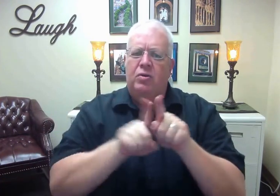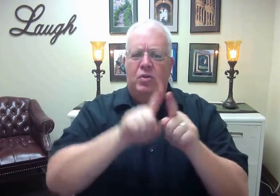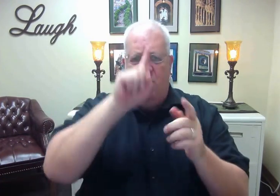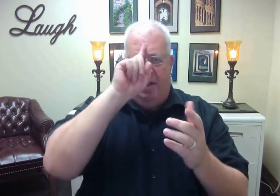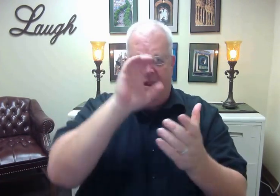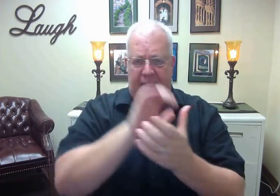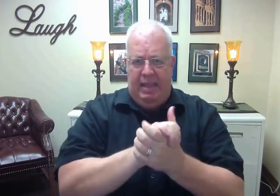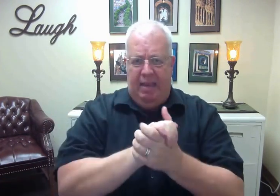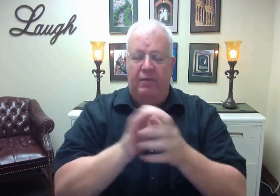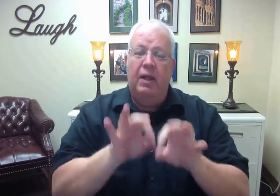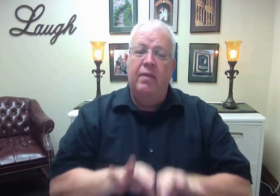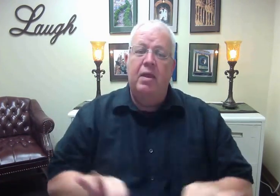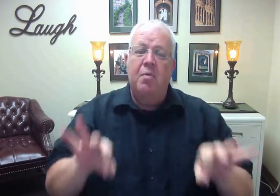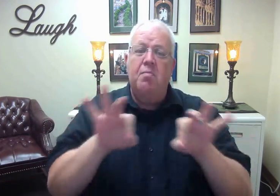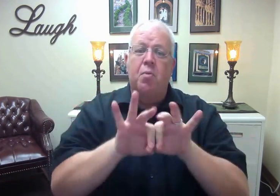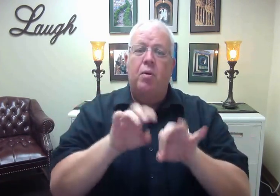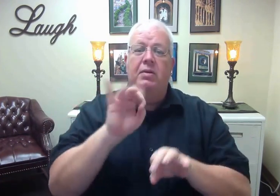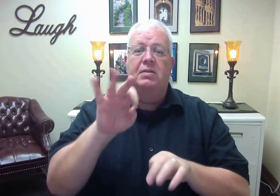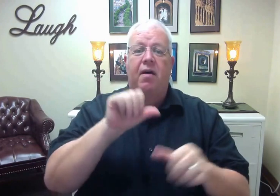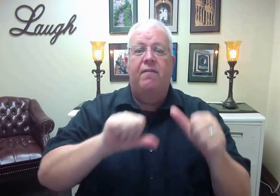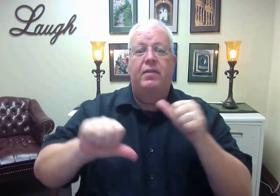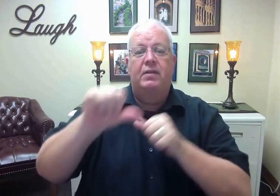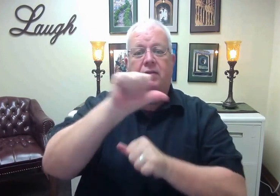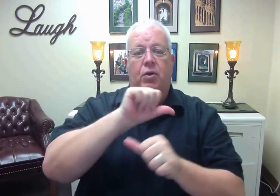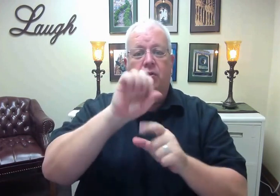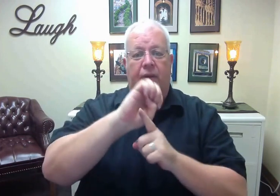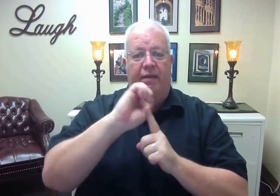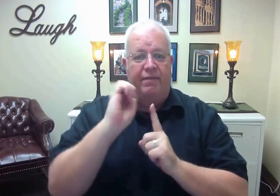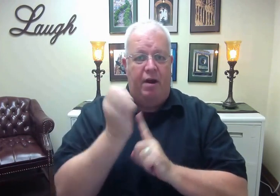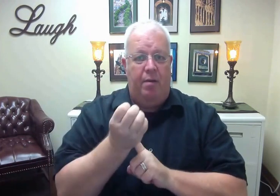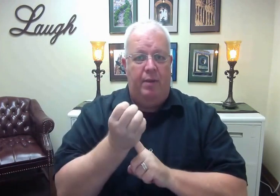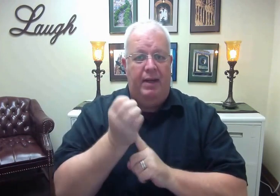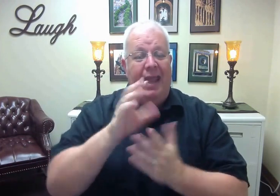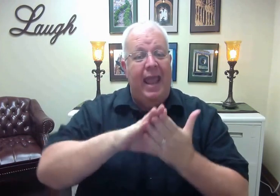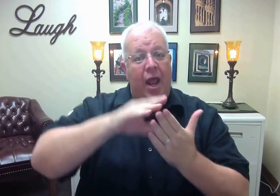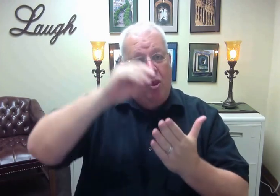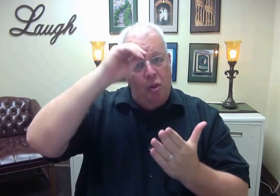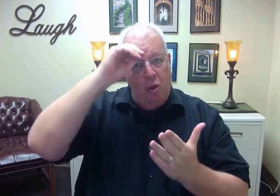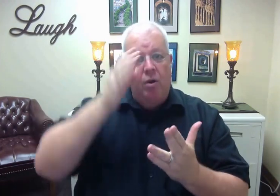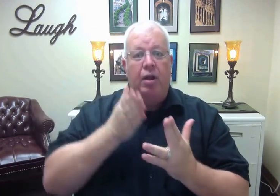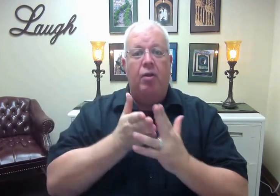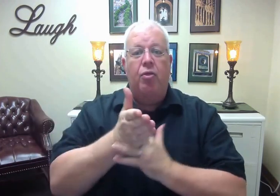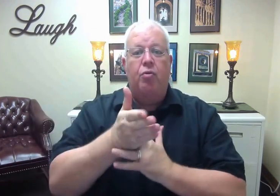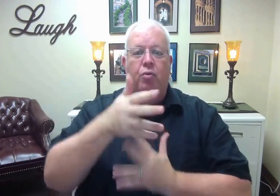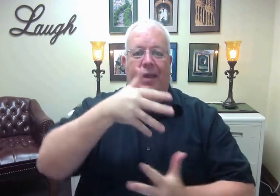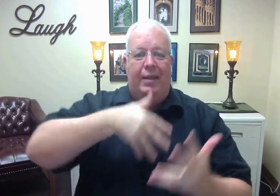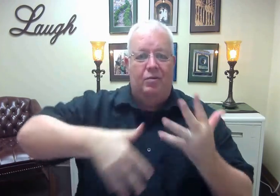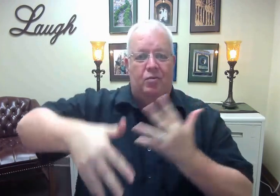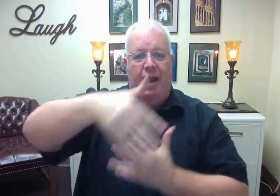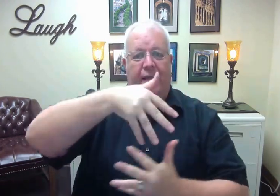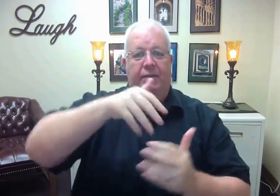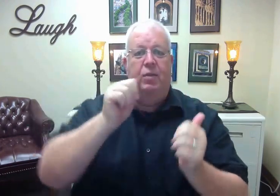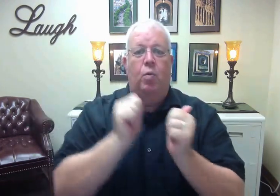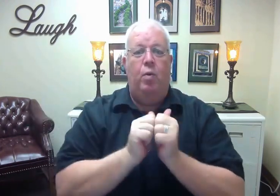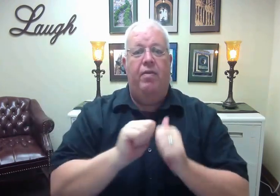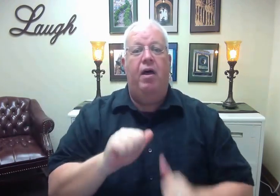the importance of the social environment and learning through interacting with others.